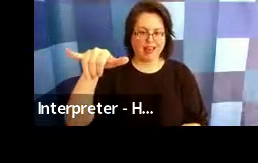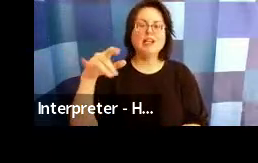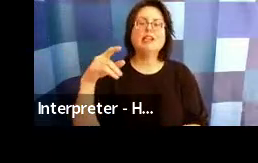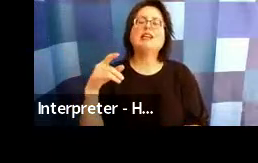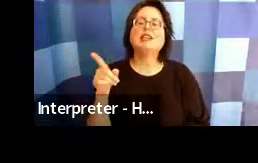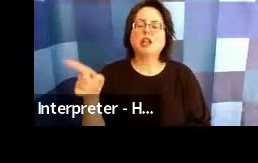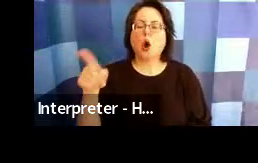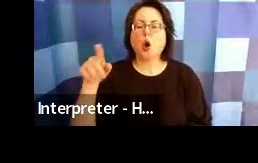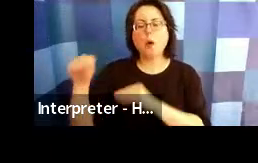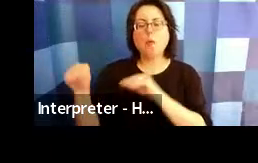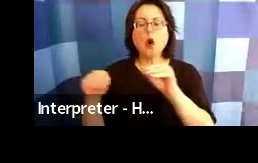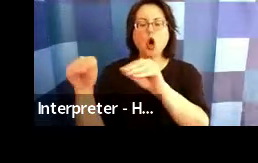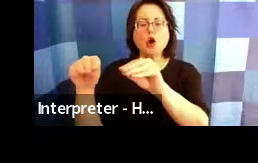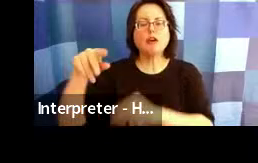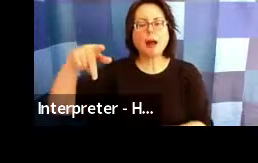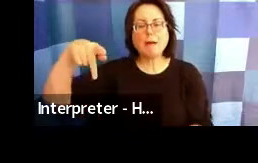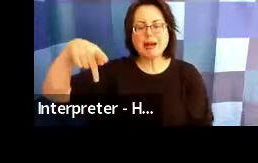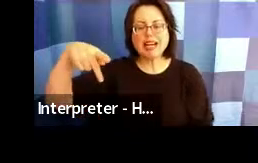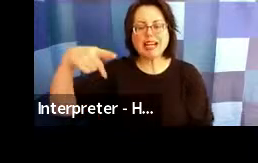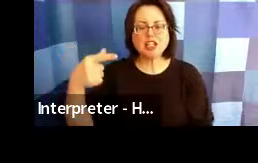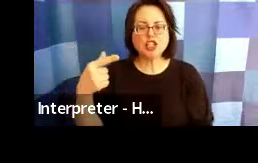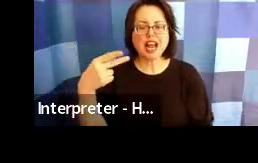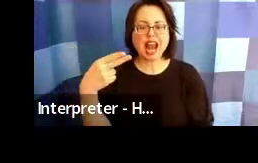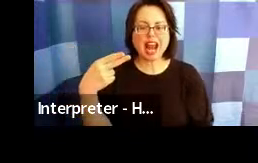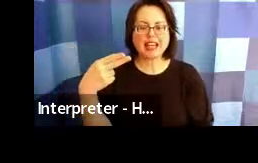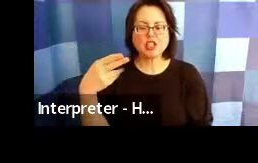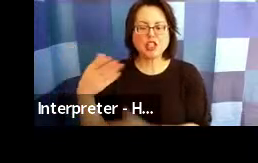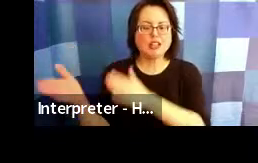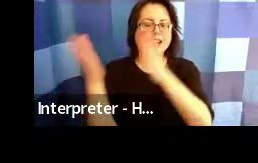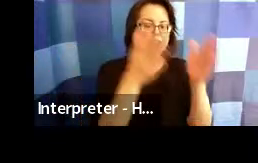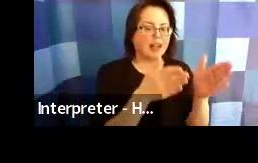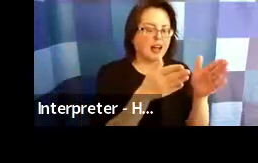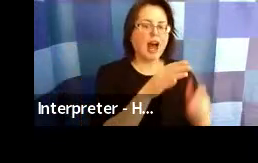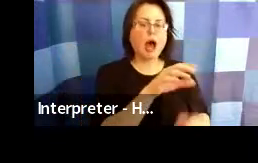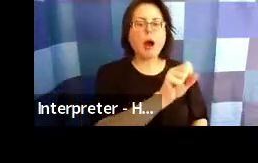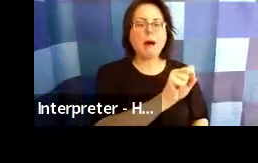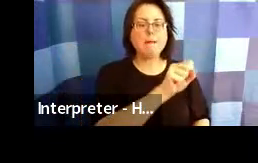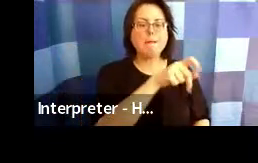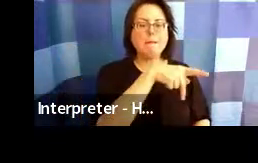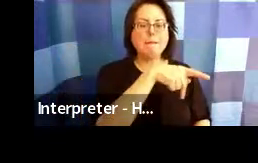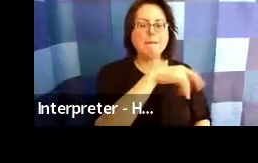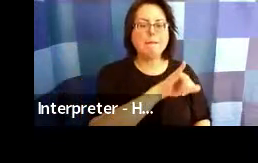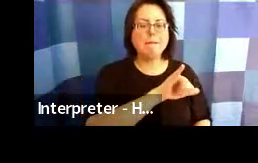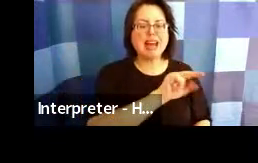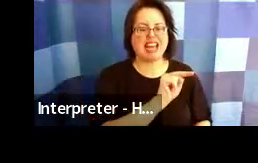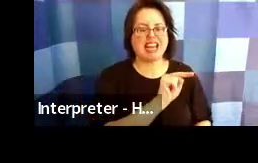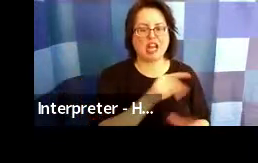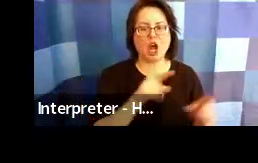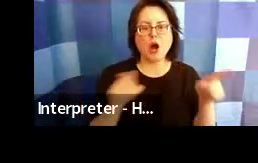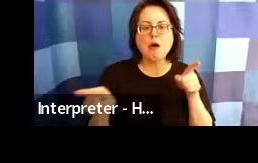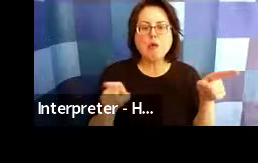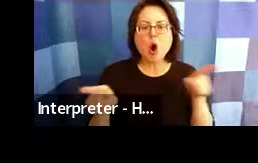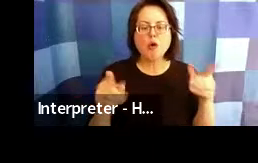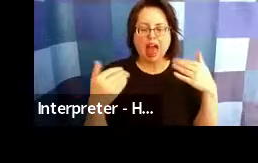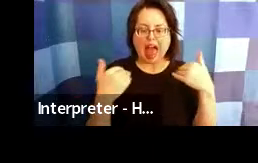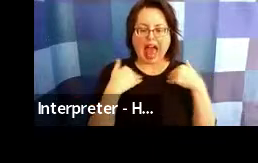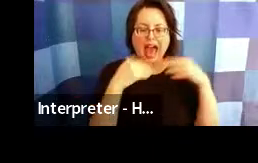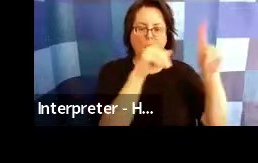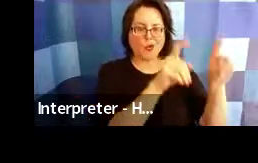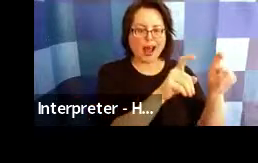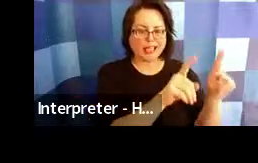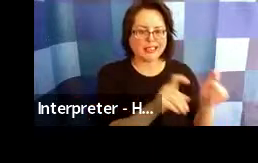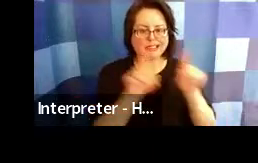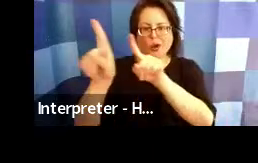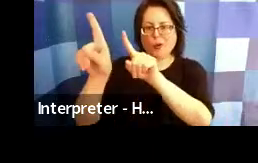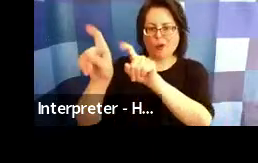sector members of Move PGH, which is a broader program of the city of Pittsburgh and of Innovate PGH, the